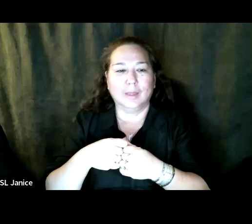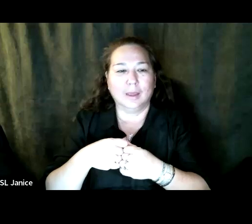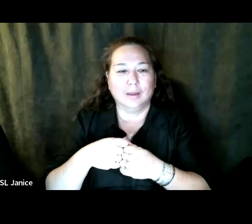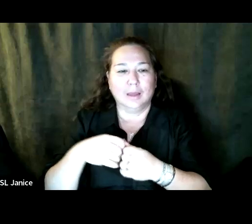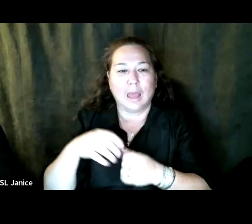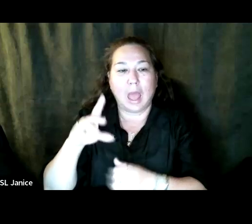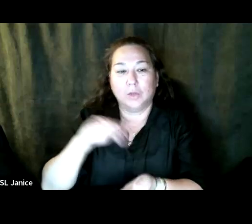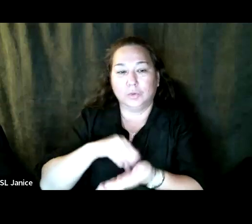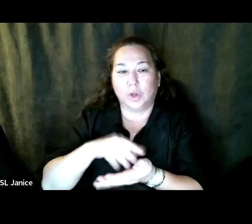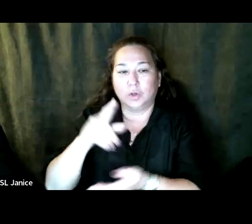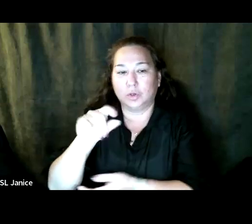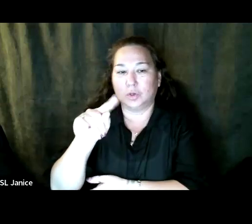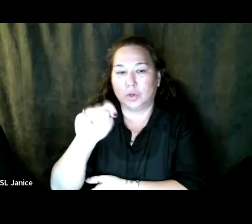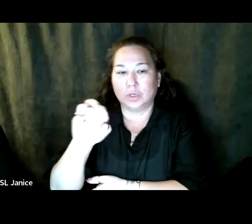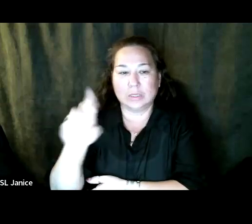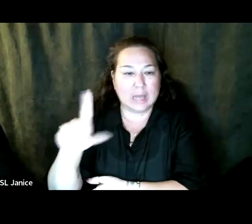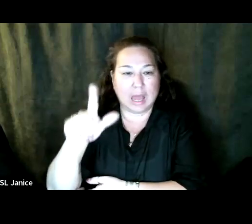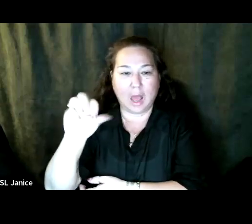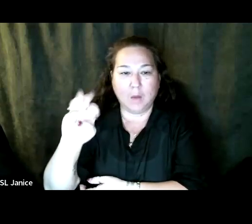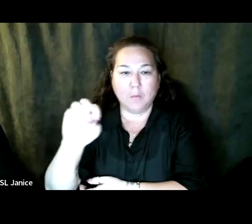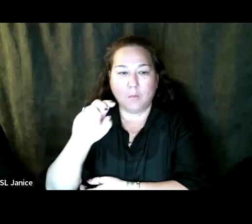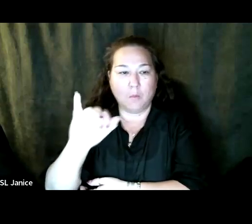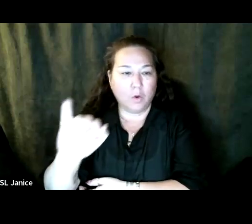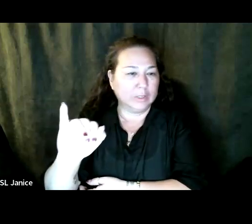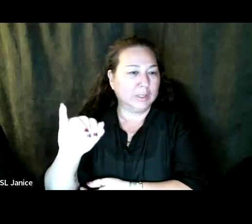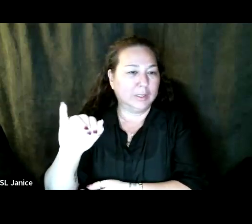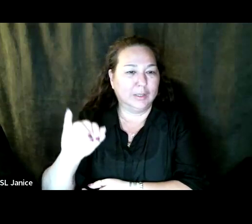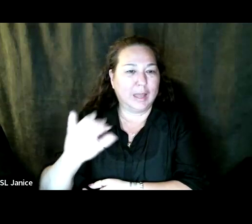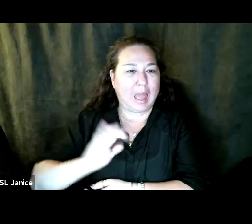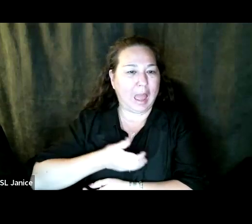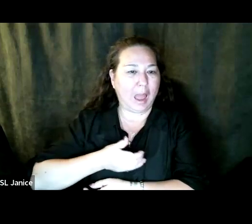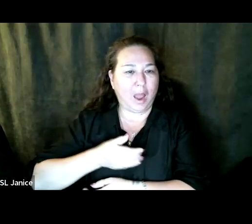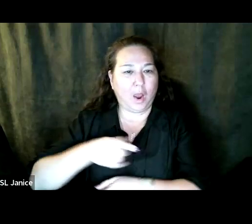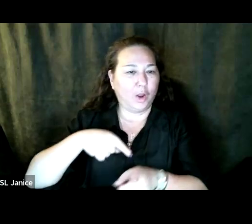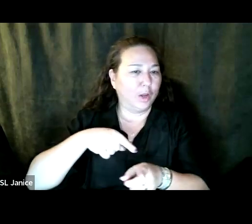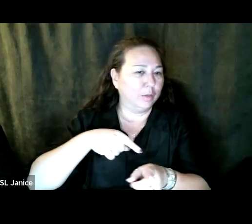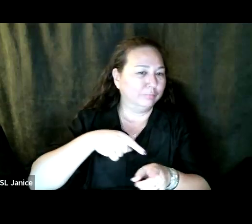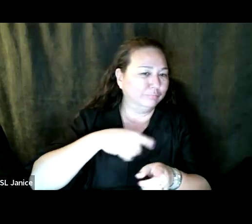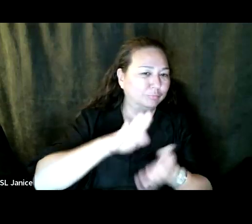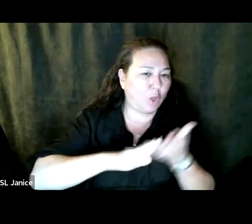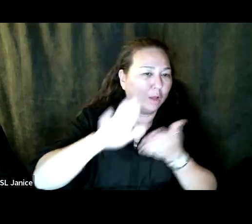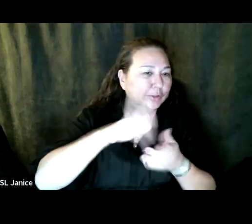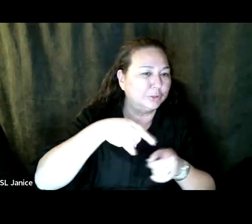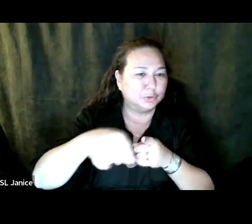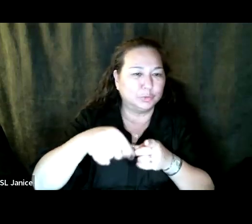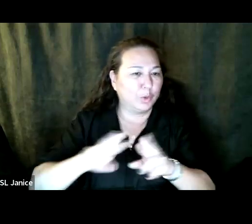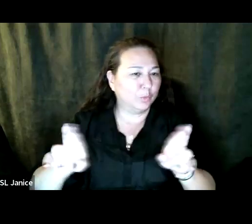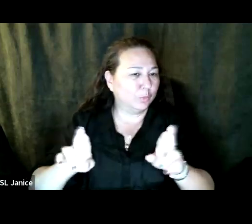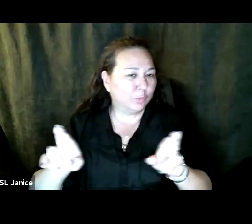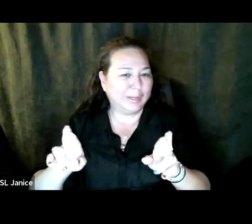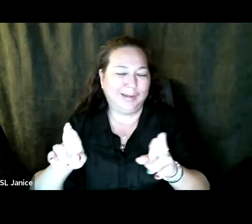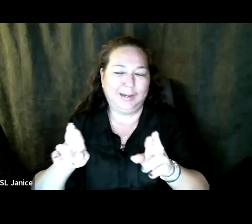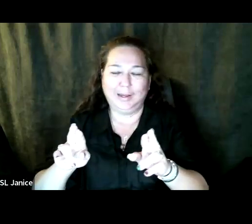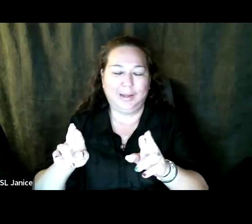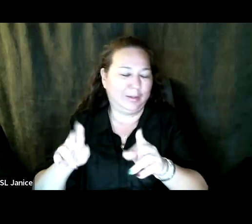also here to support with any follow-up questions that you may have. And at this point, Chair, if it's fine with you, I will pass it over to Dr.